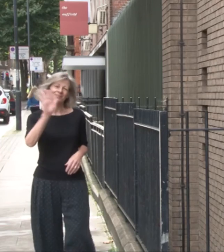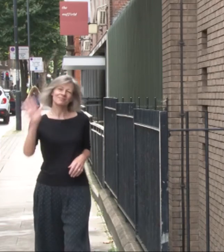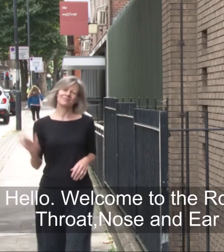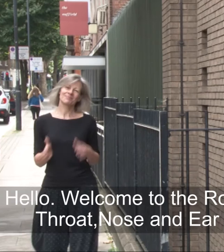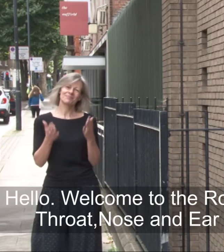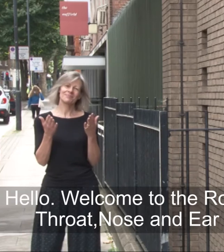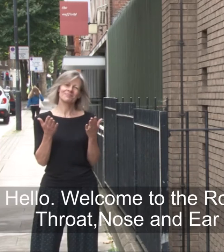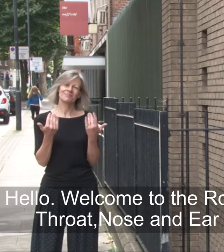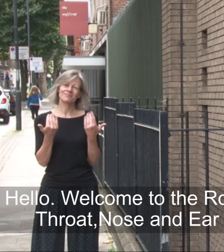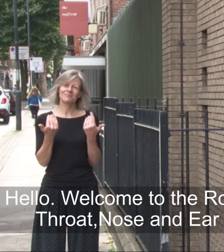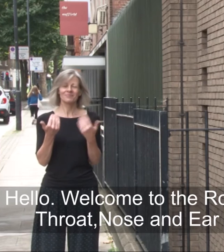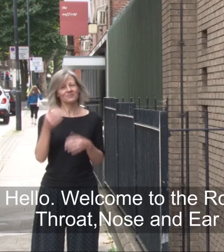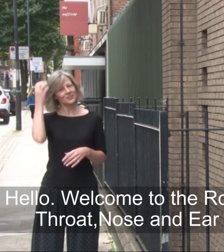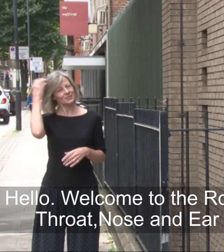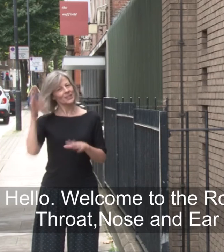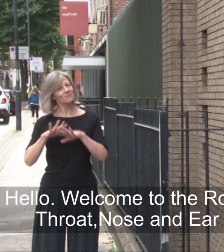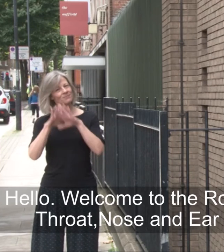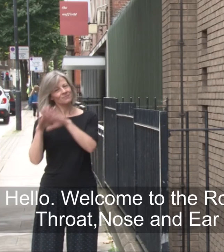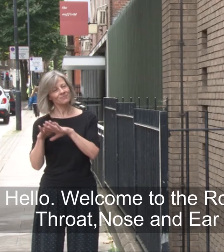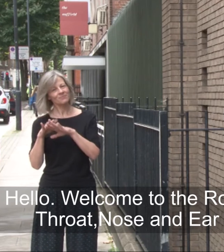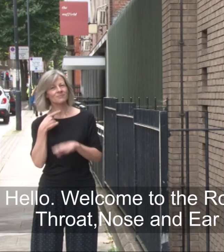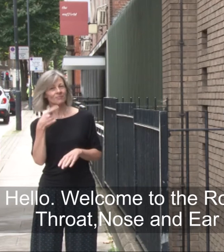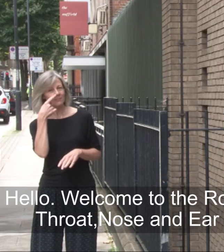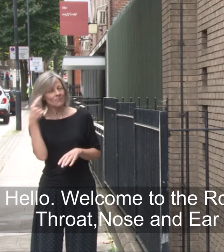Hello, welcome to the Royal National Throat, Nose and Ear Hospital.